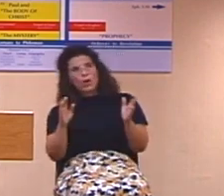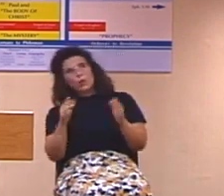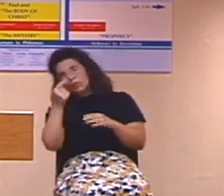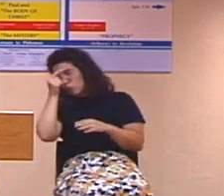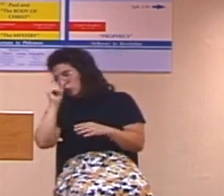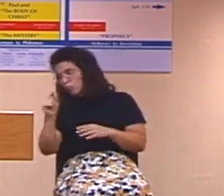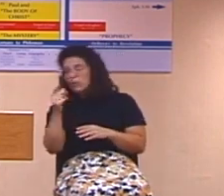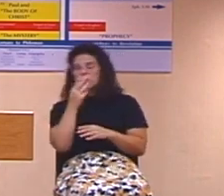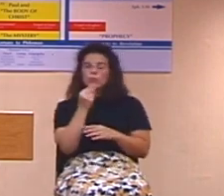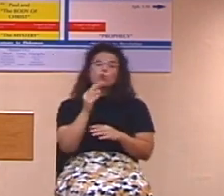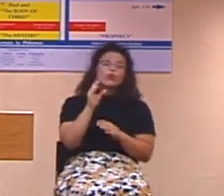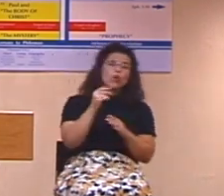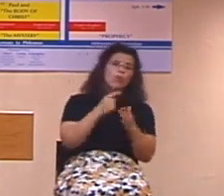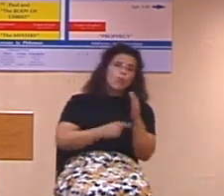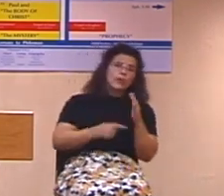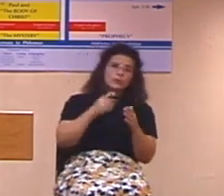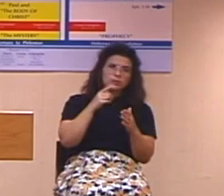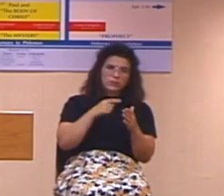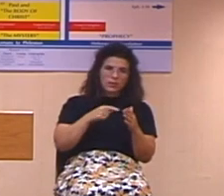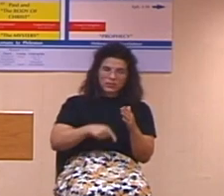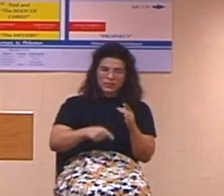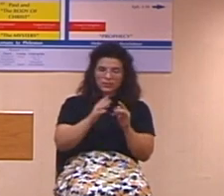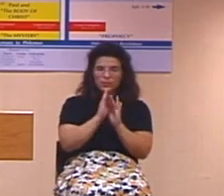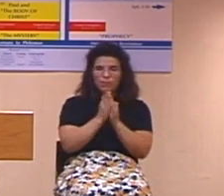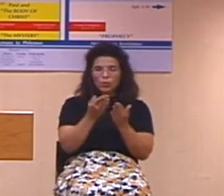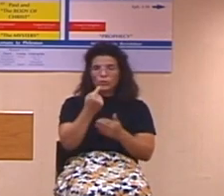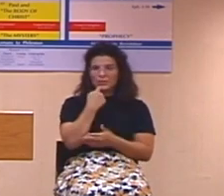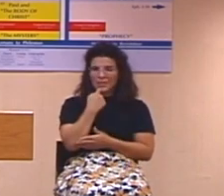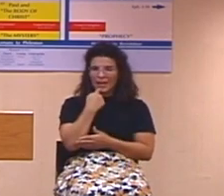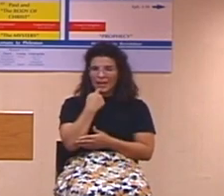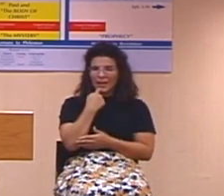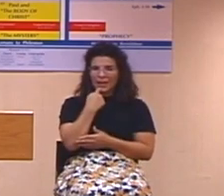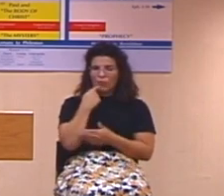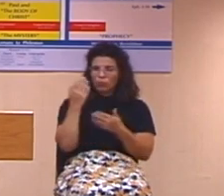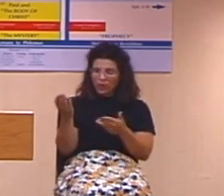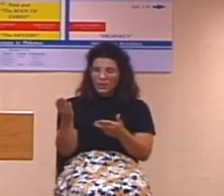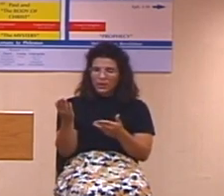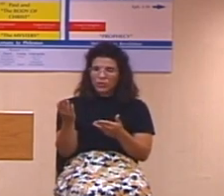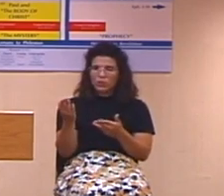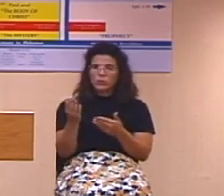Greek and the Hebrew. No, what does this book say right here?